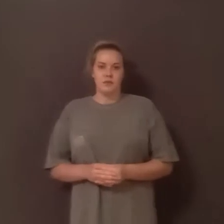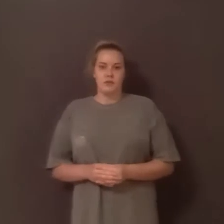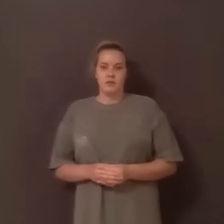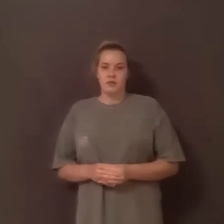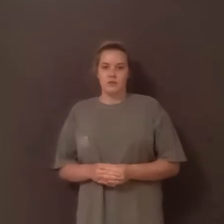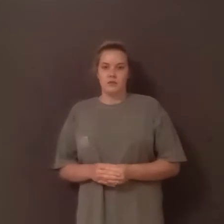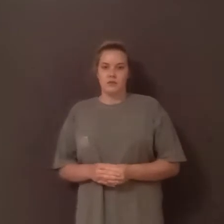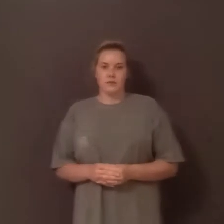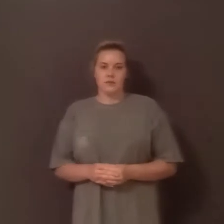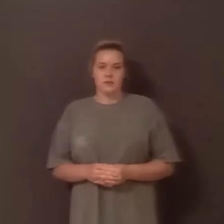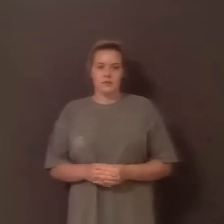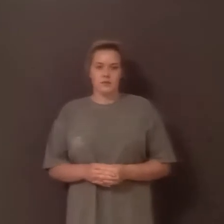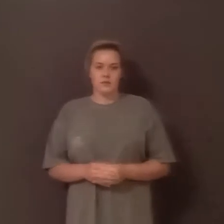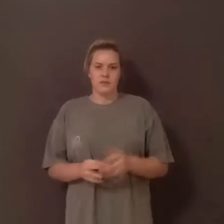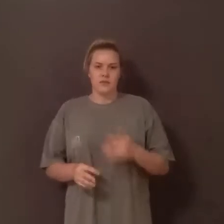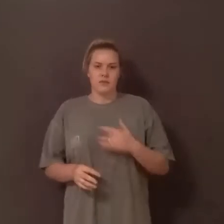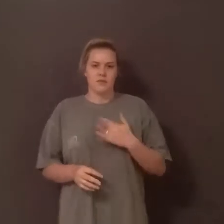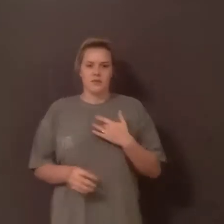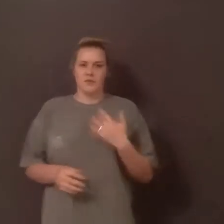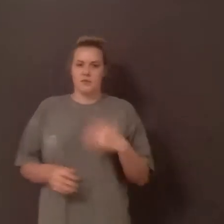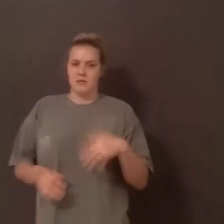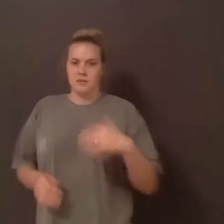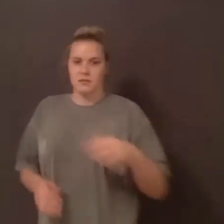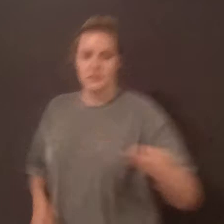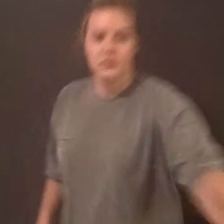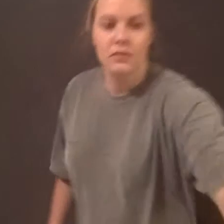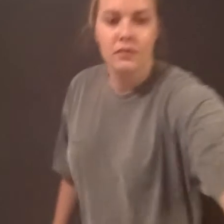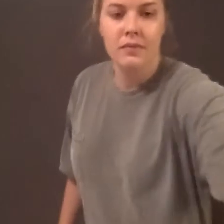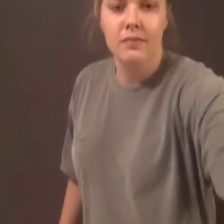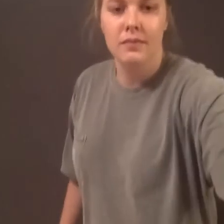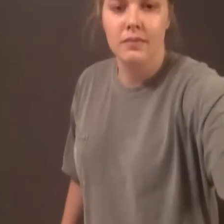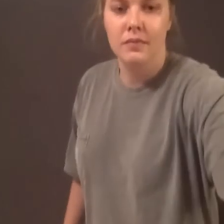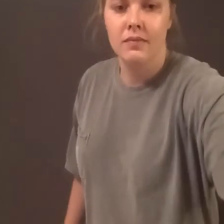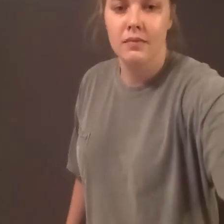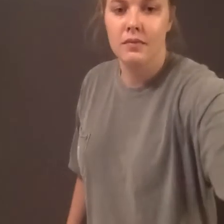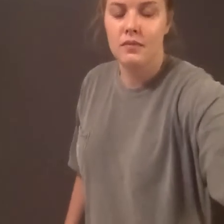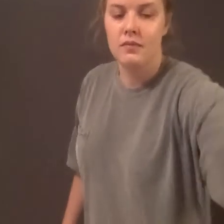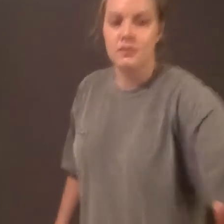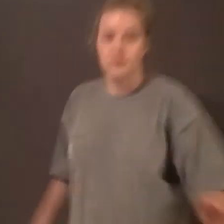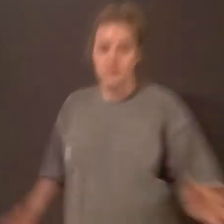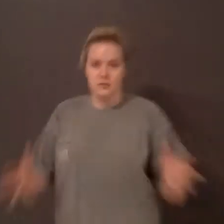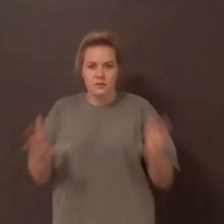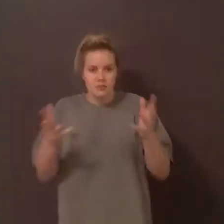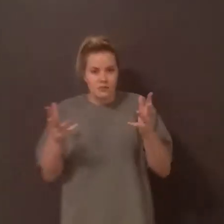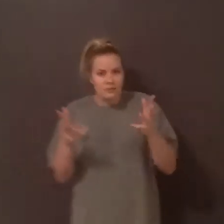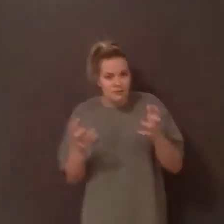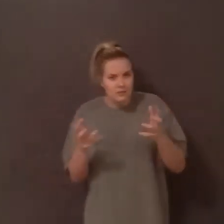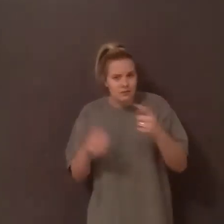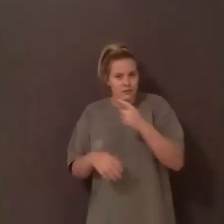You get a sense of the scale and ambition of the Church of Scientology from the footage of their galas.